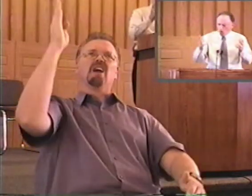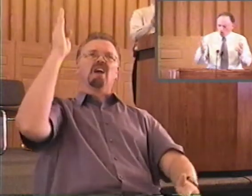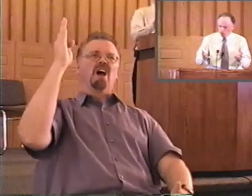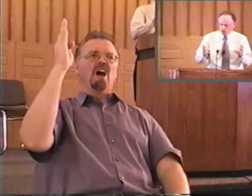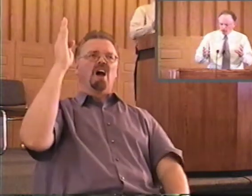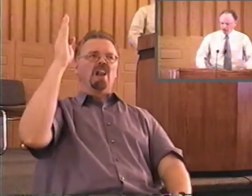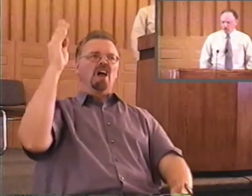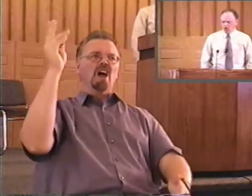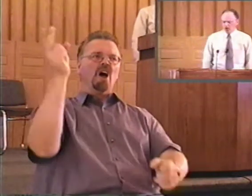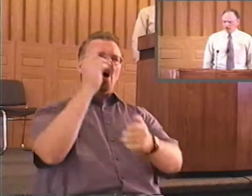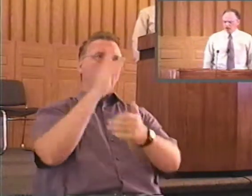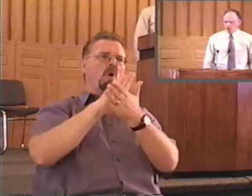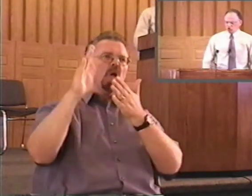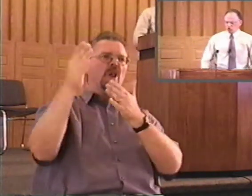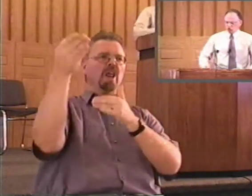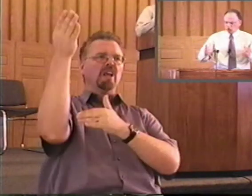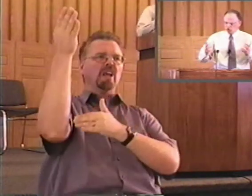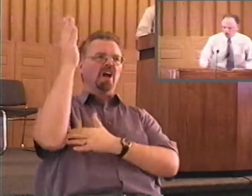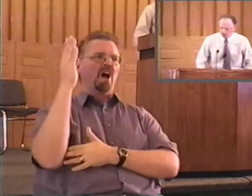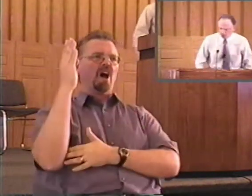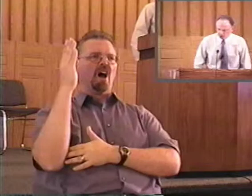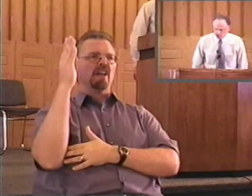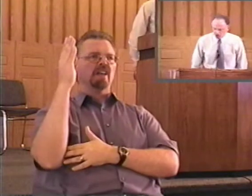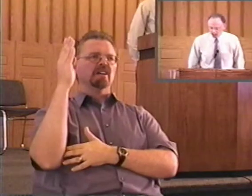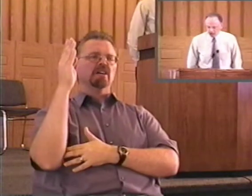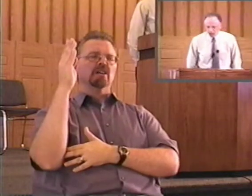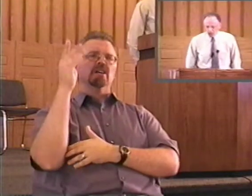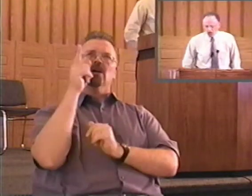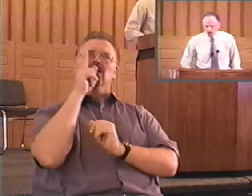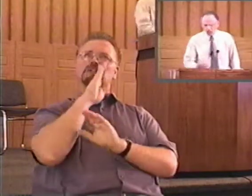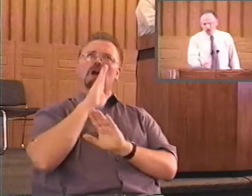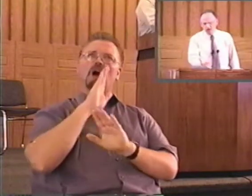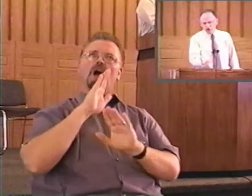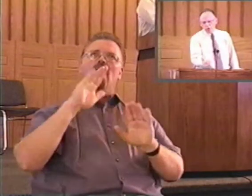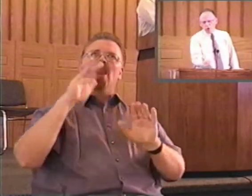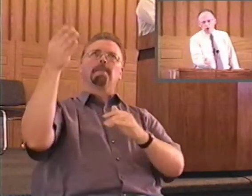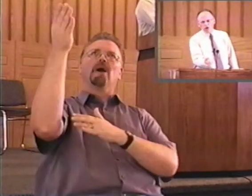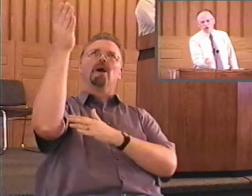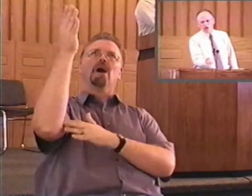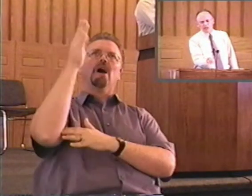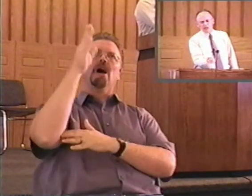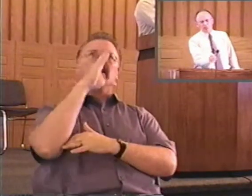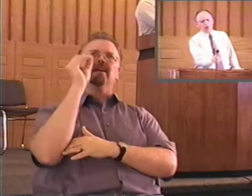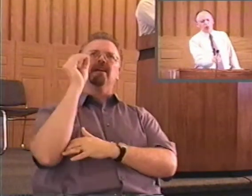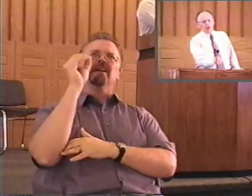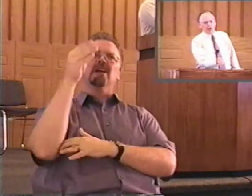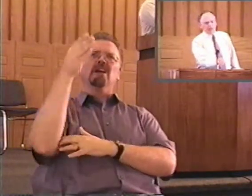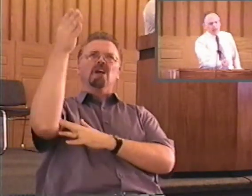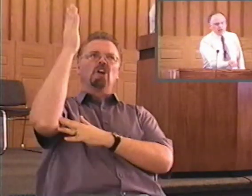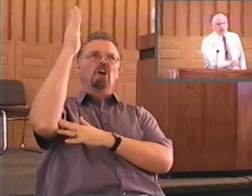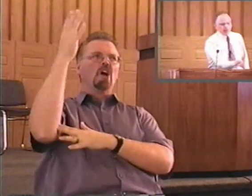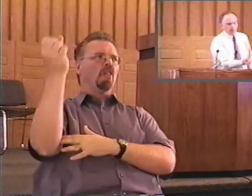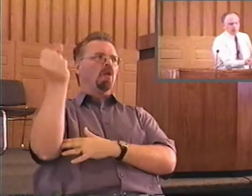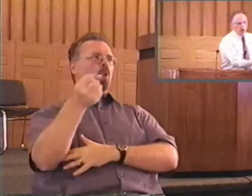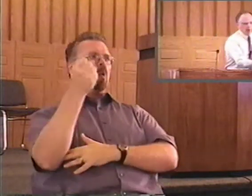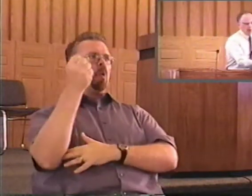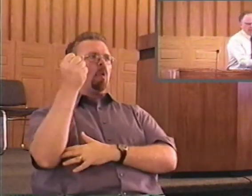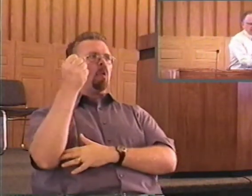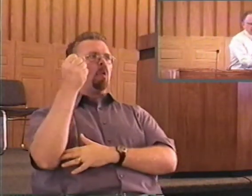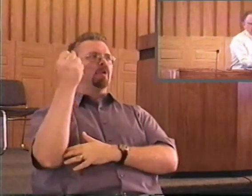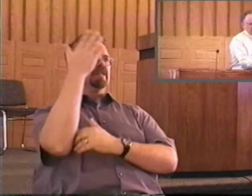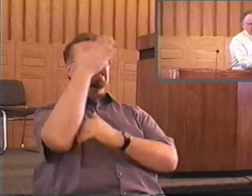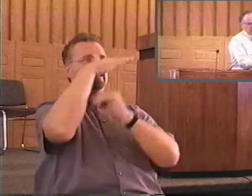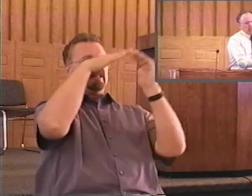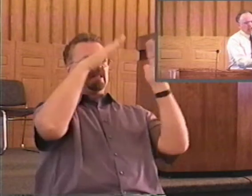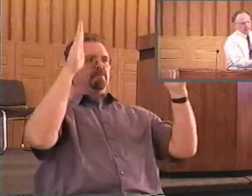God, a holy God, a solemn God, a A God who holds this building in the